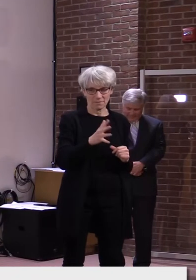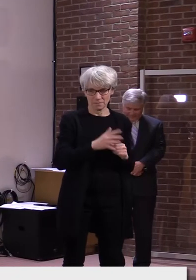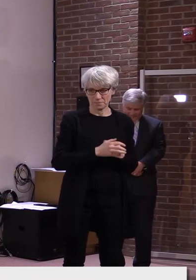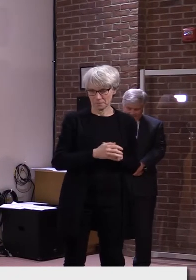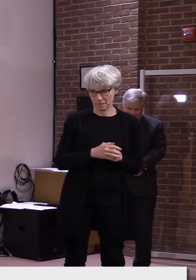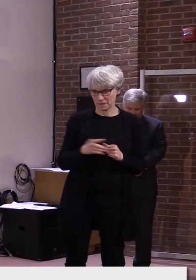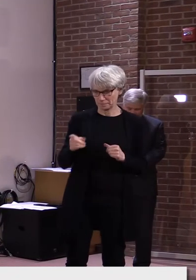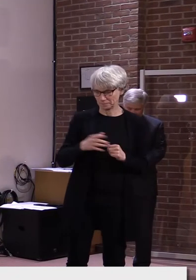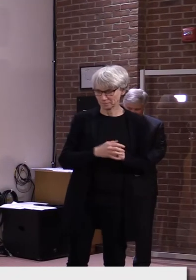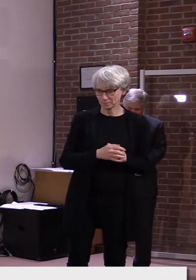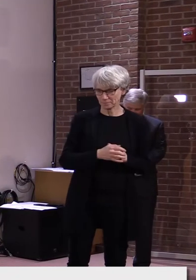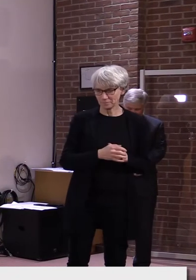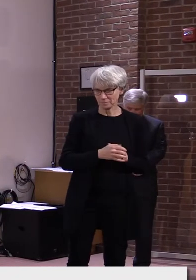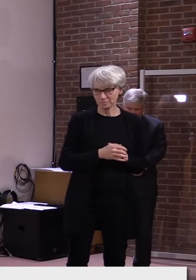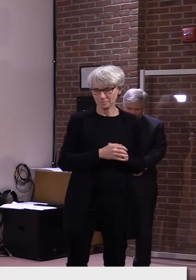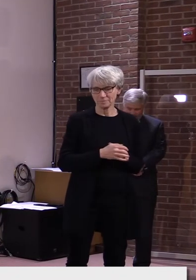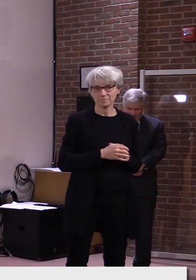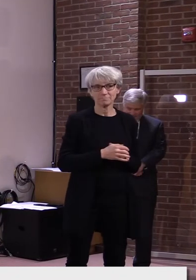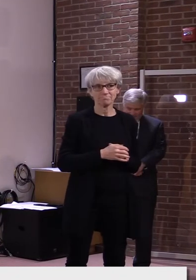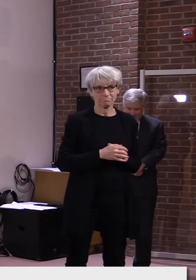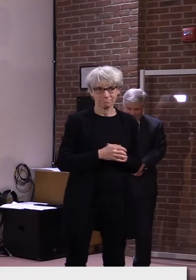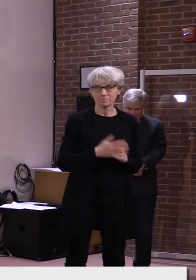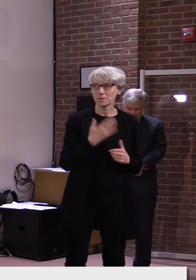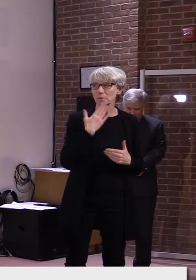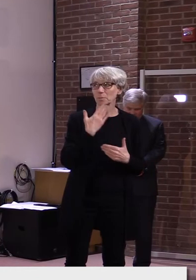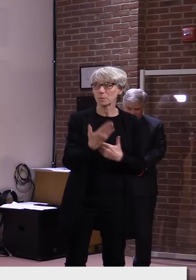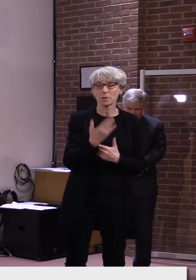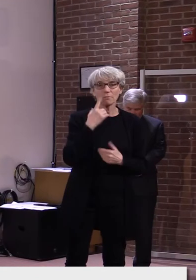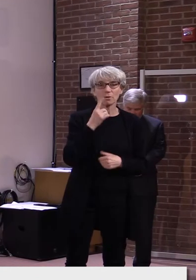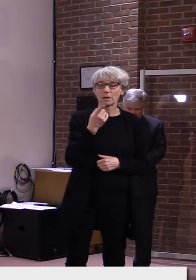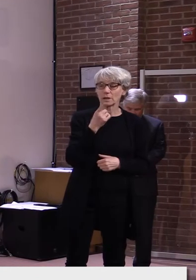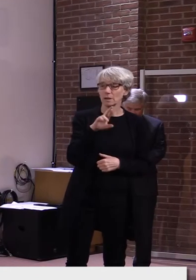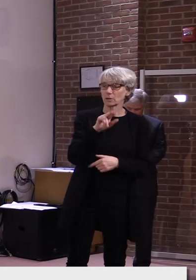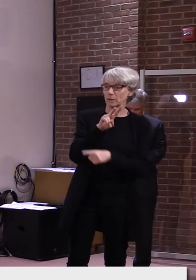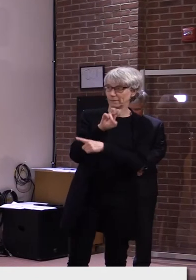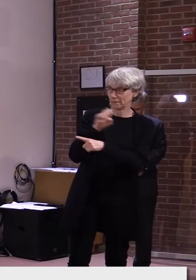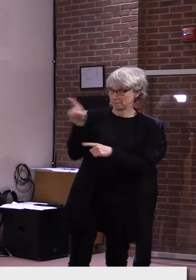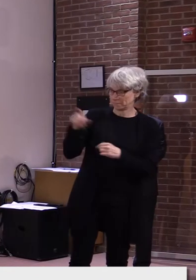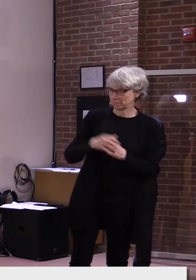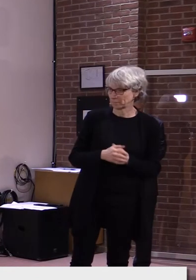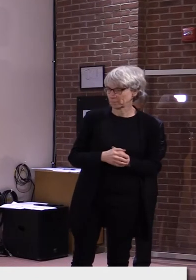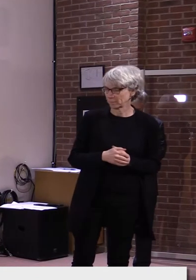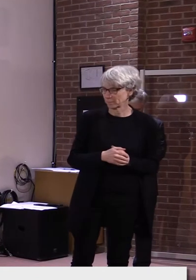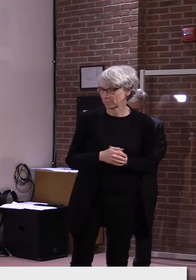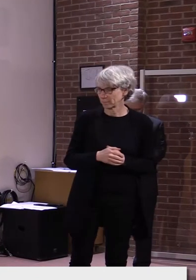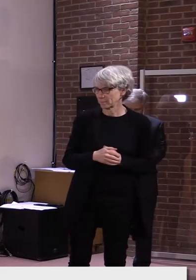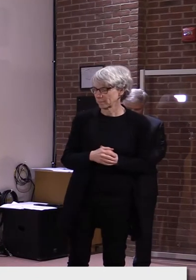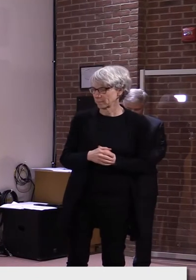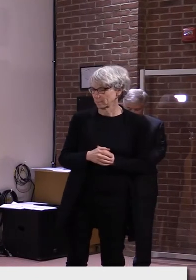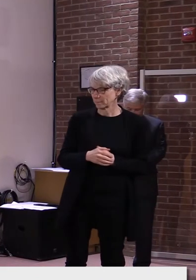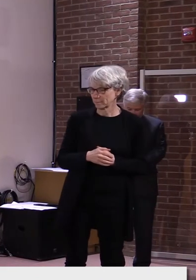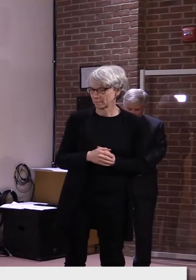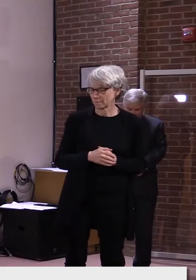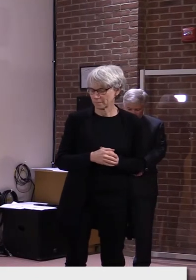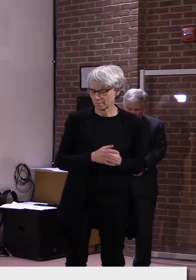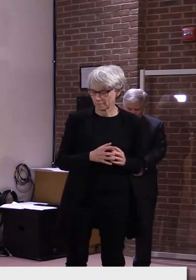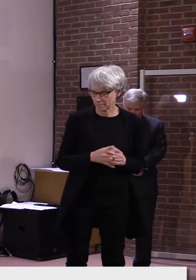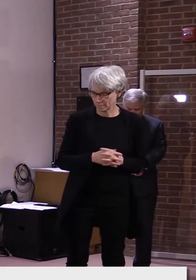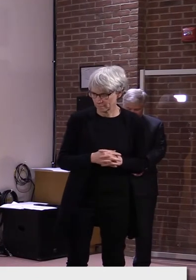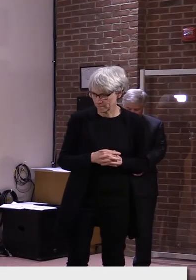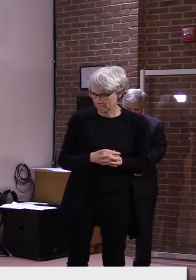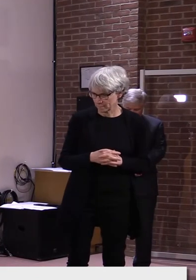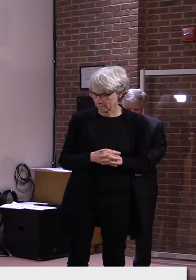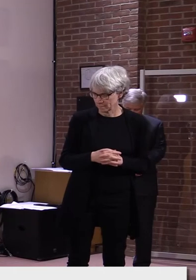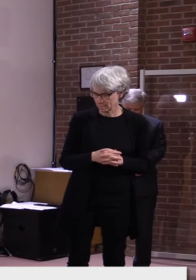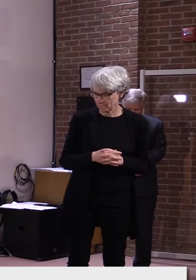Good morning. Question for Dr. Levine. It sort of mirrors a one I got from a viewer, which is, we